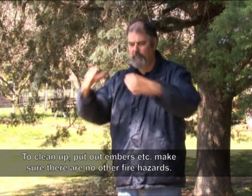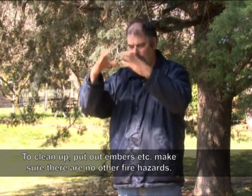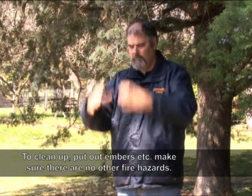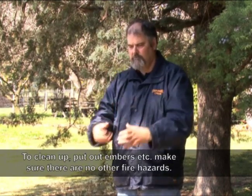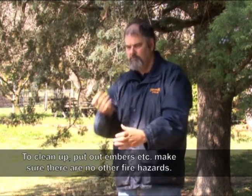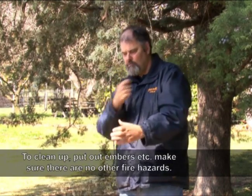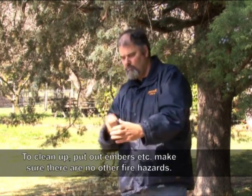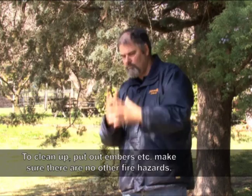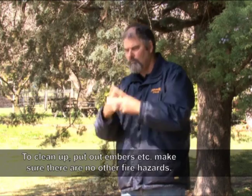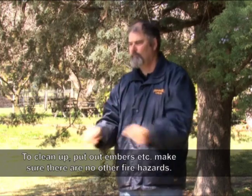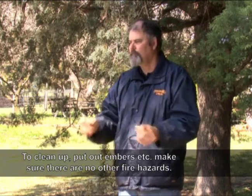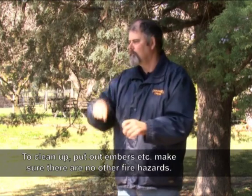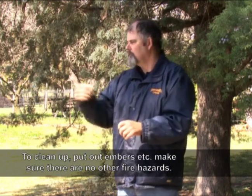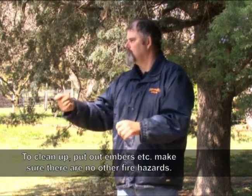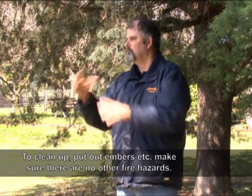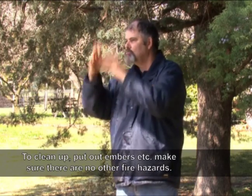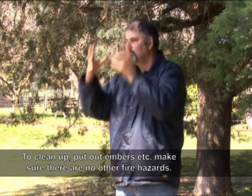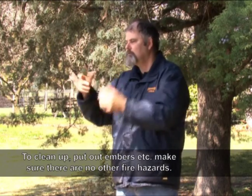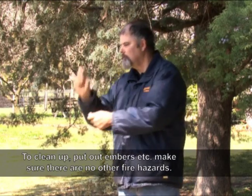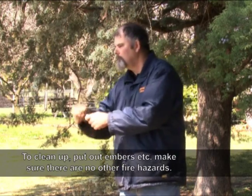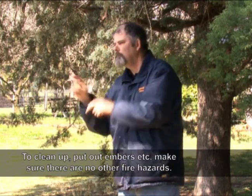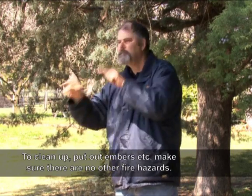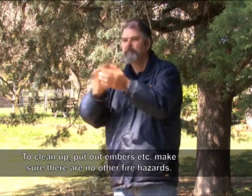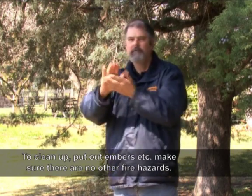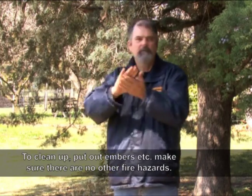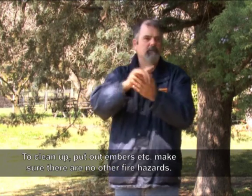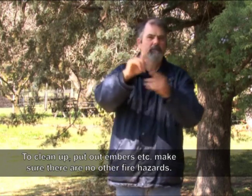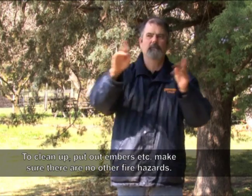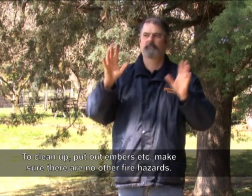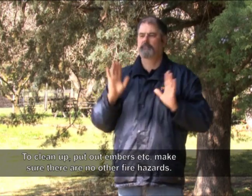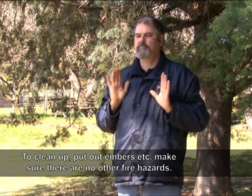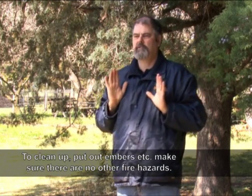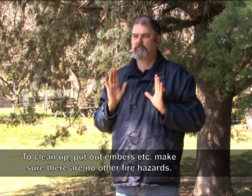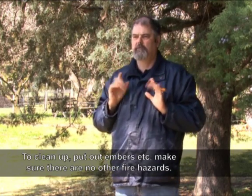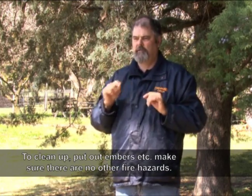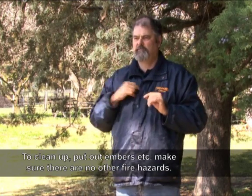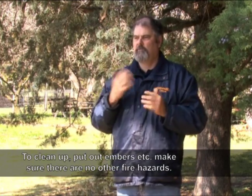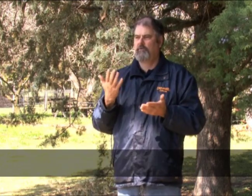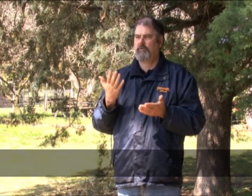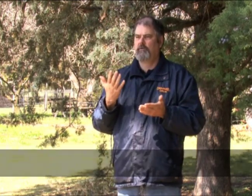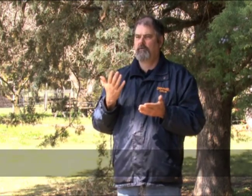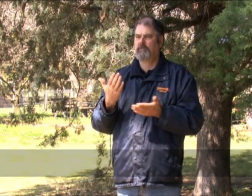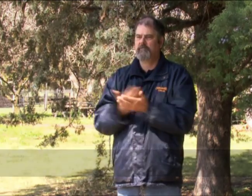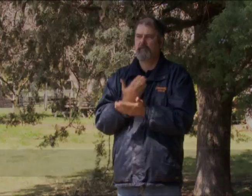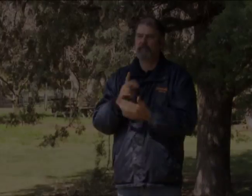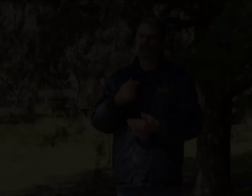for example, and to mop up the scene, to clean out, put out embers, etc., make sure that there's no other fire hazards.